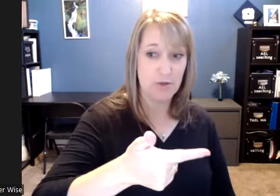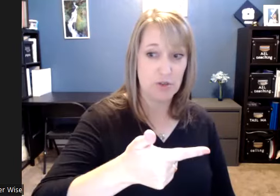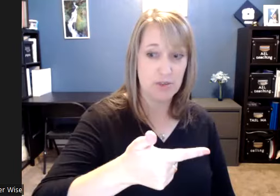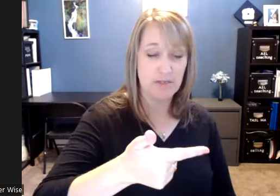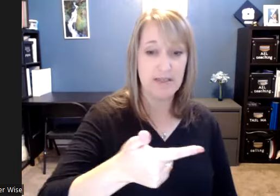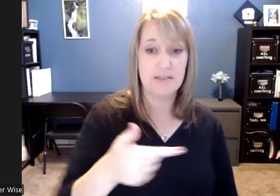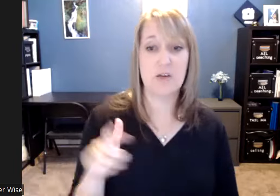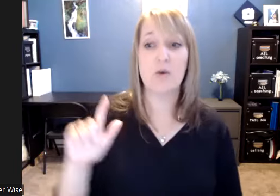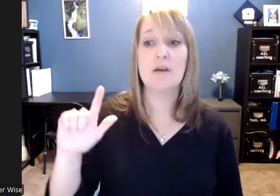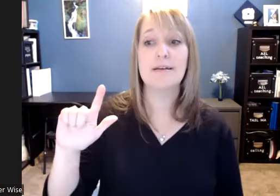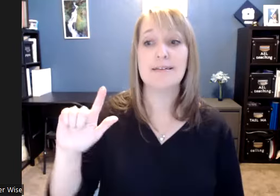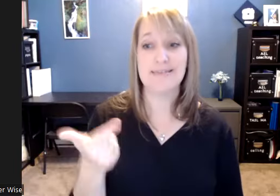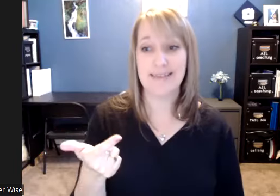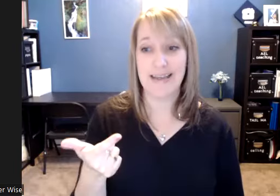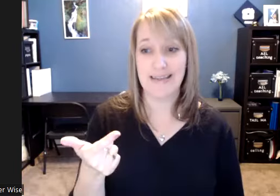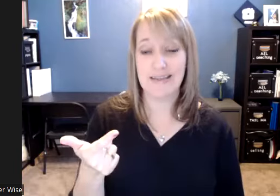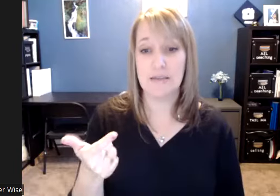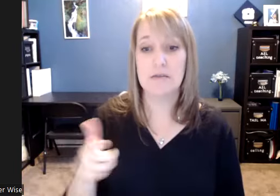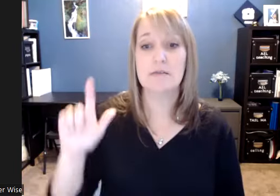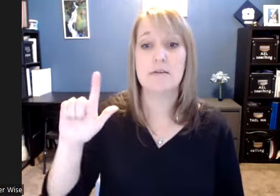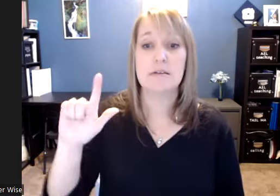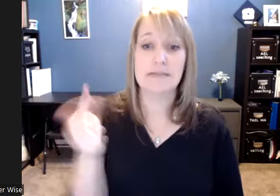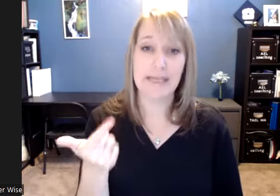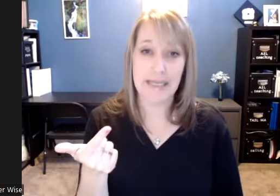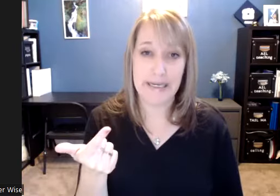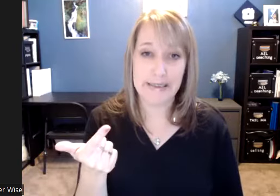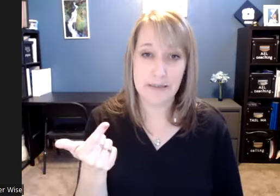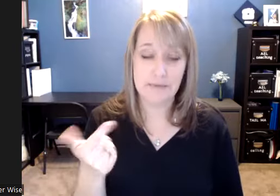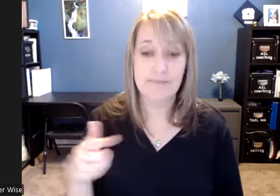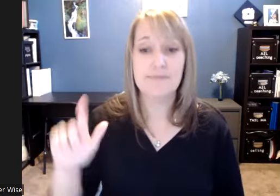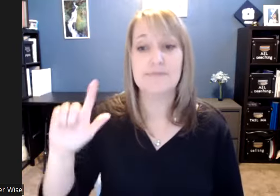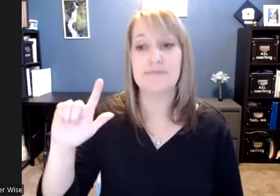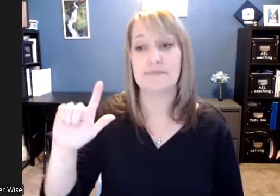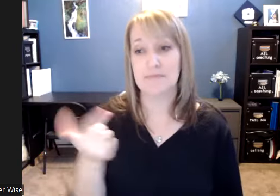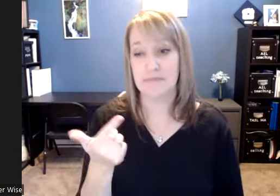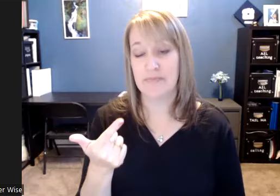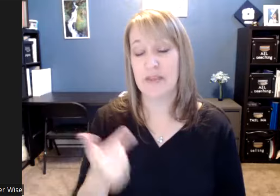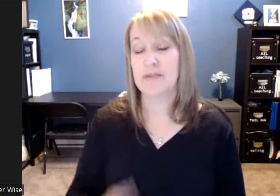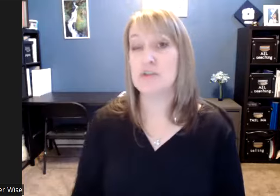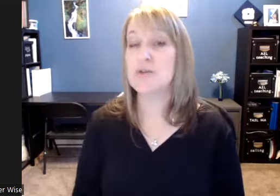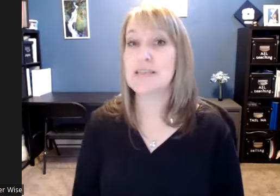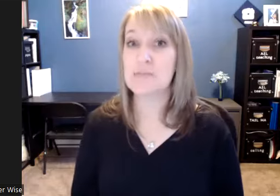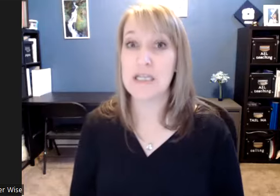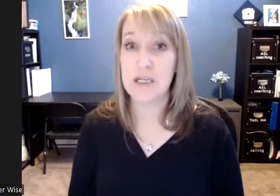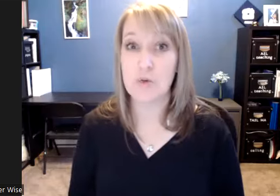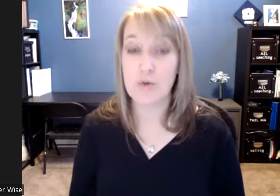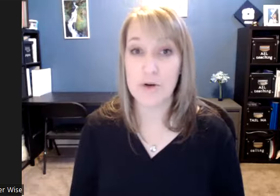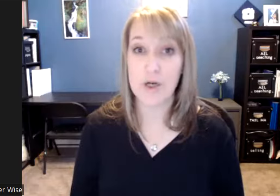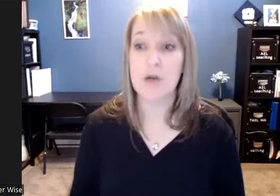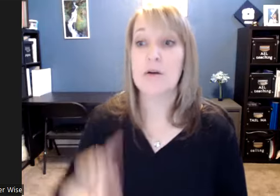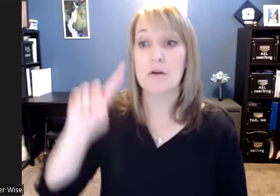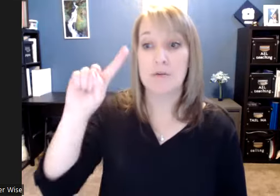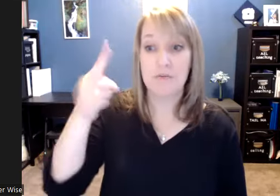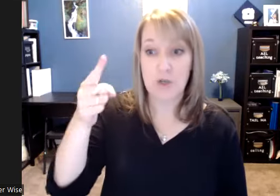turn it to face you. Second hand. If you're doing something in order,